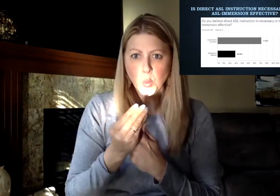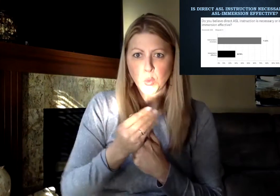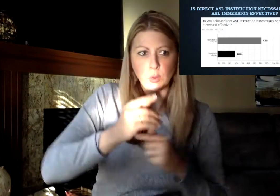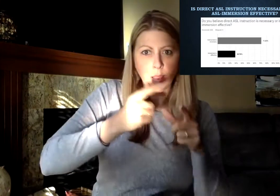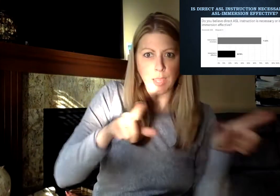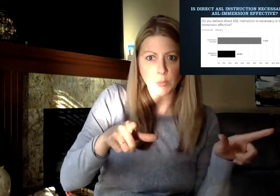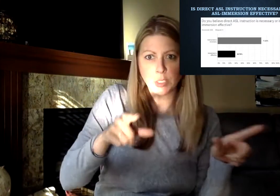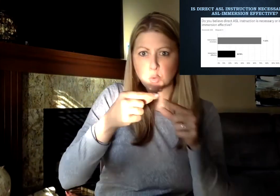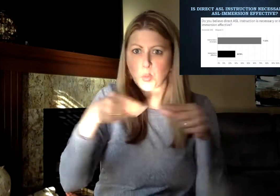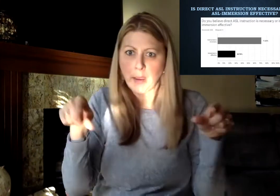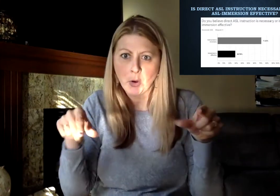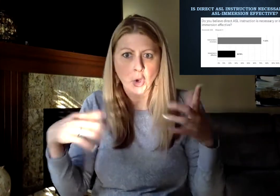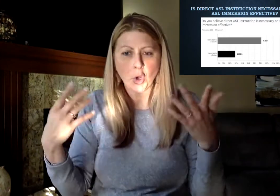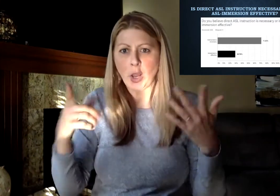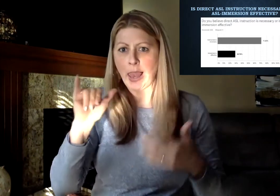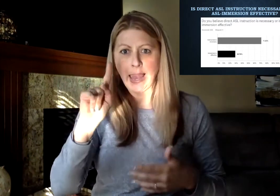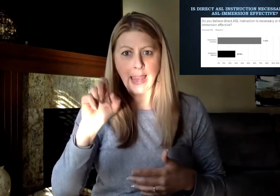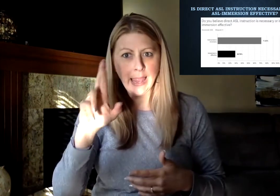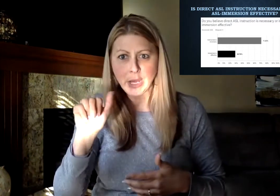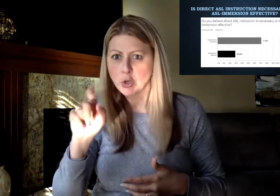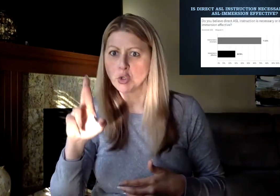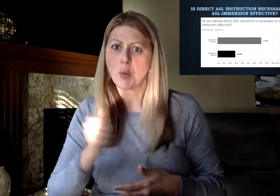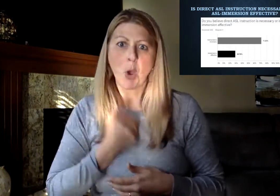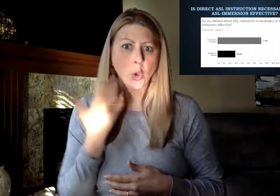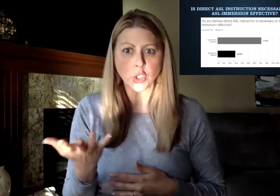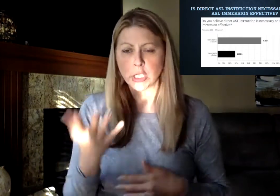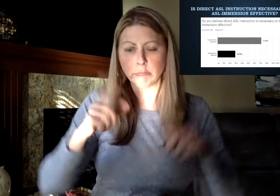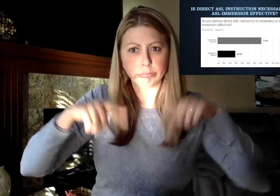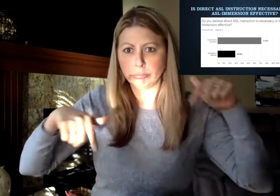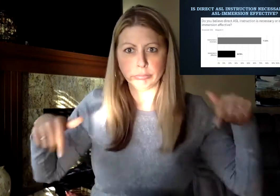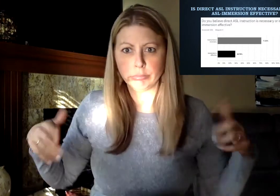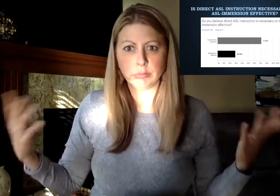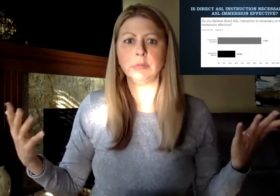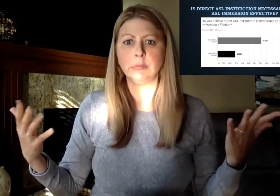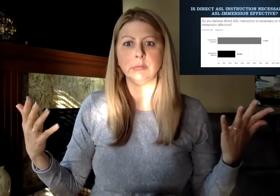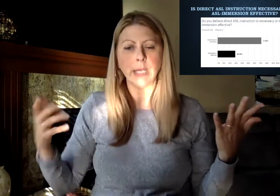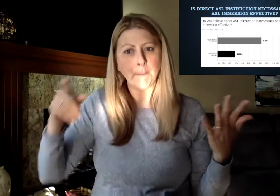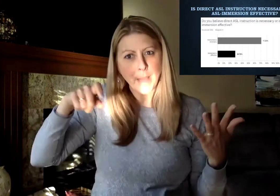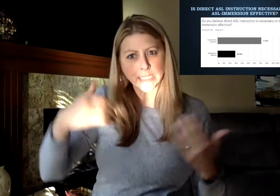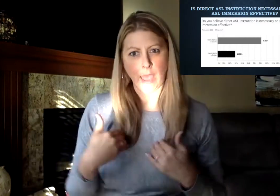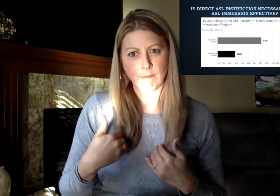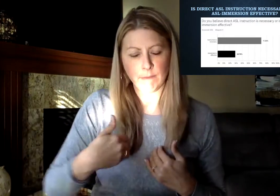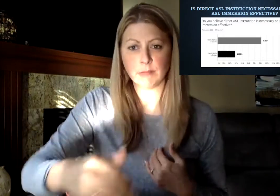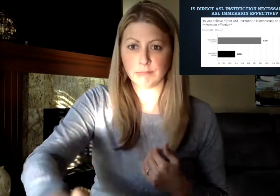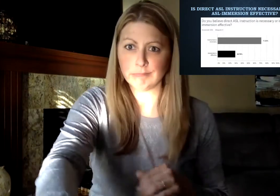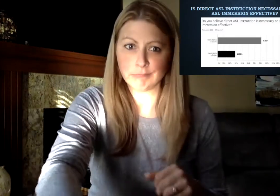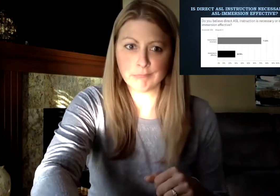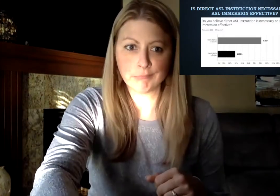ASL history and culture and language and grammar. It needs to be, literature and poetry. It must